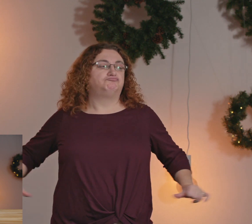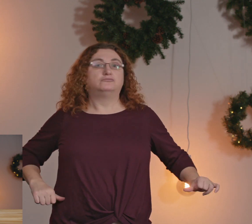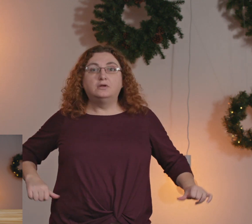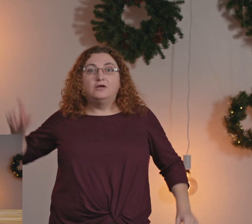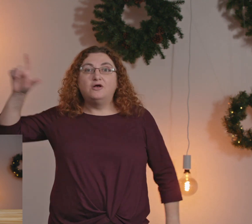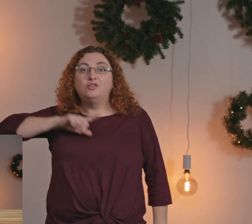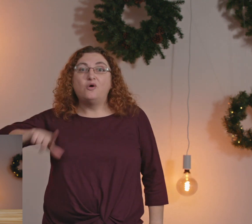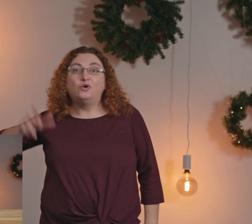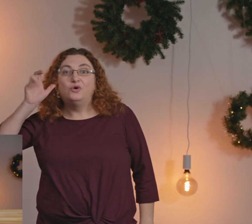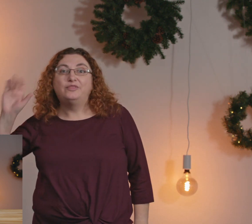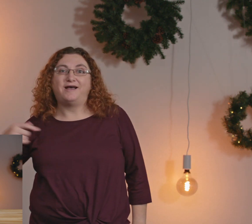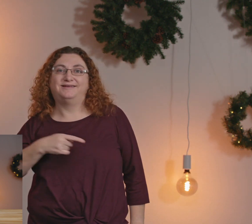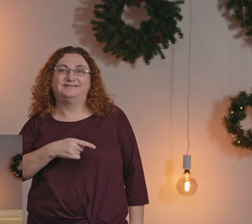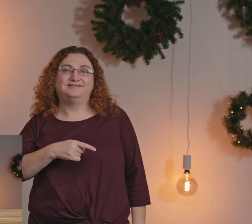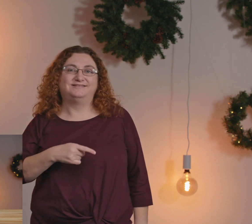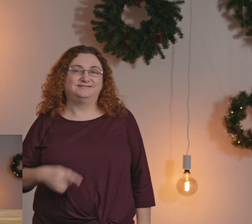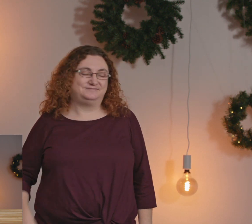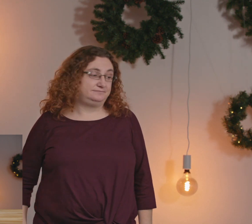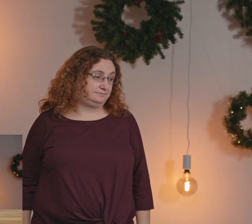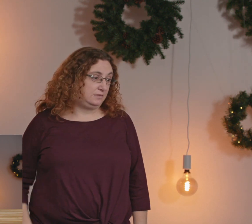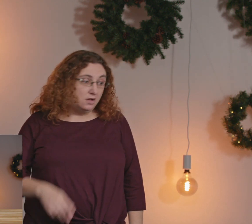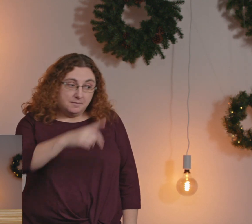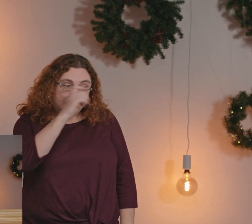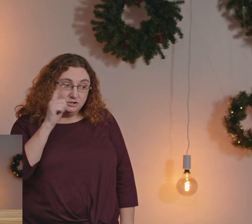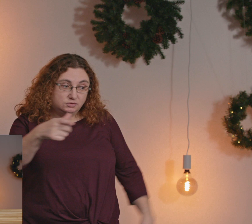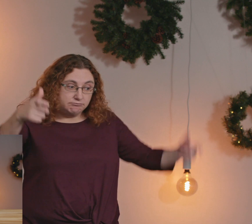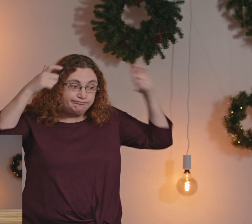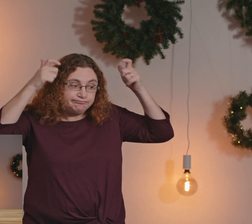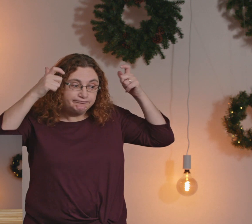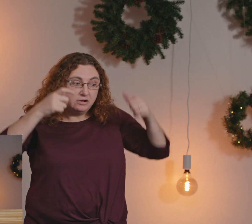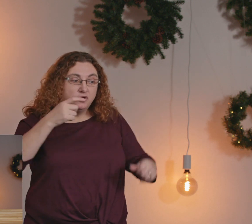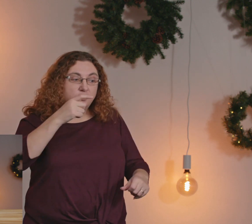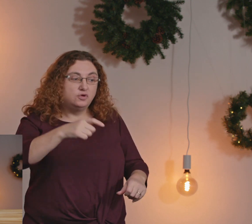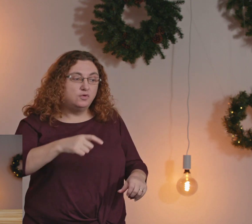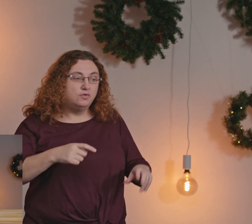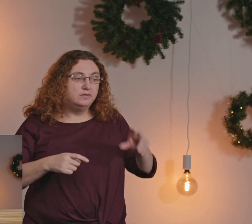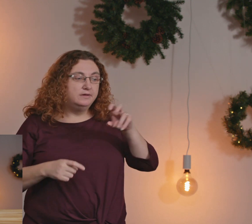Lord told him, nope, okay, because you're so arrogant, you're gonna